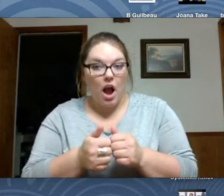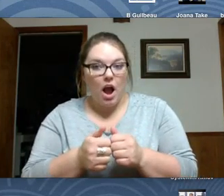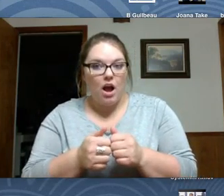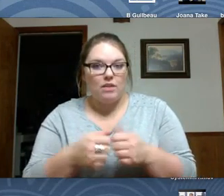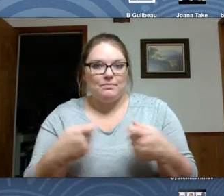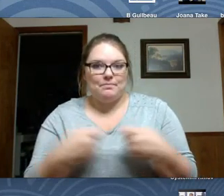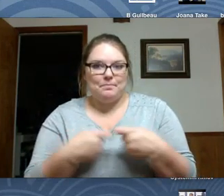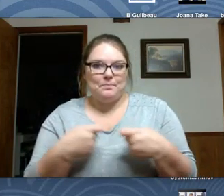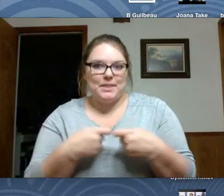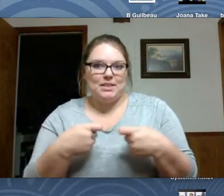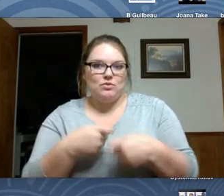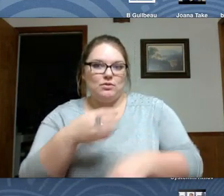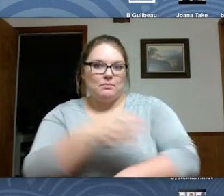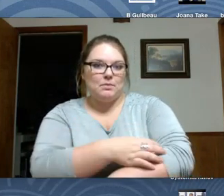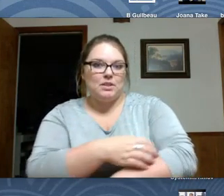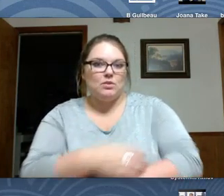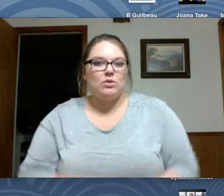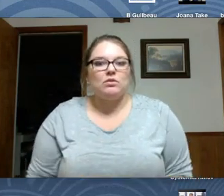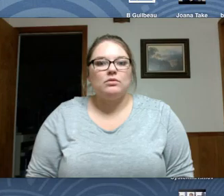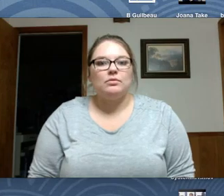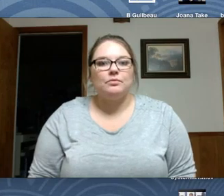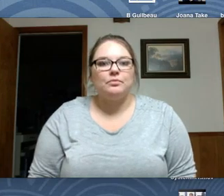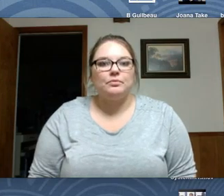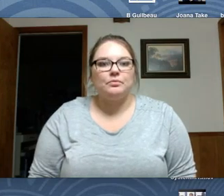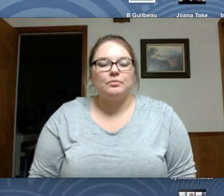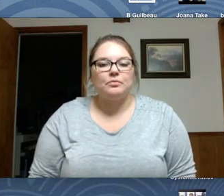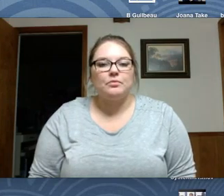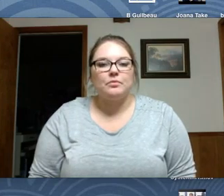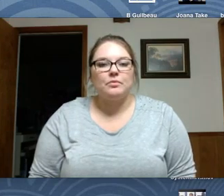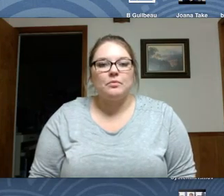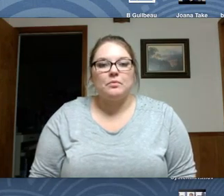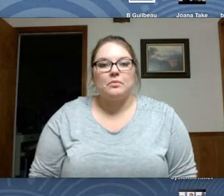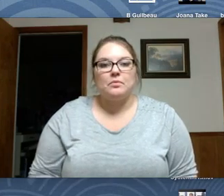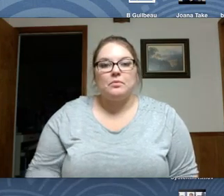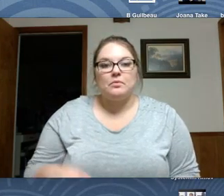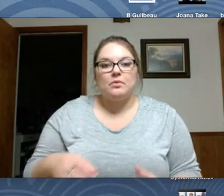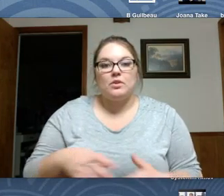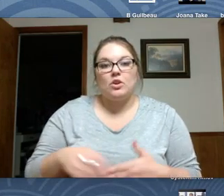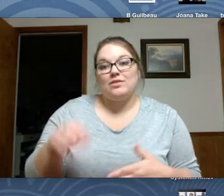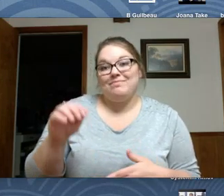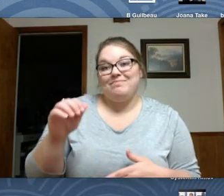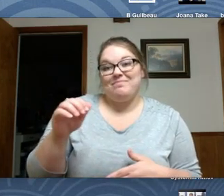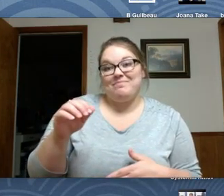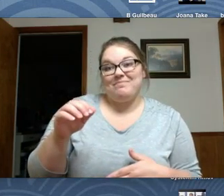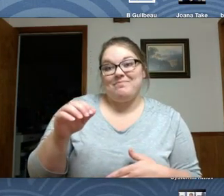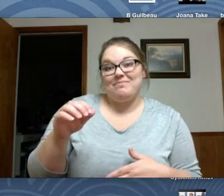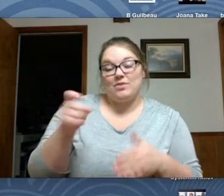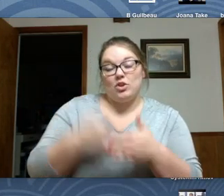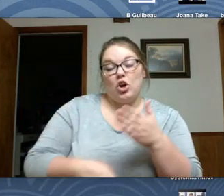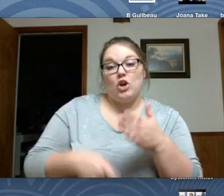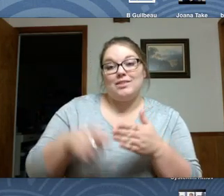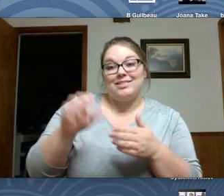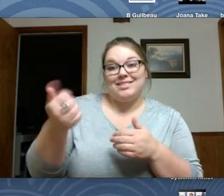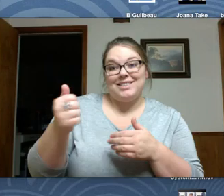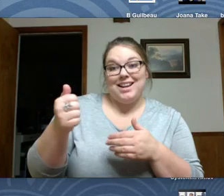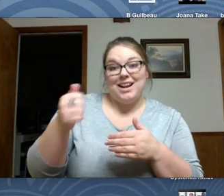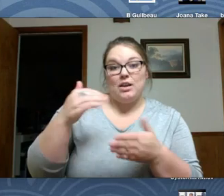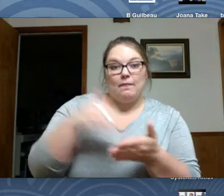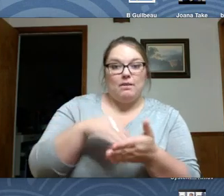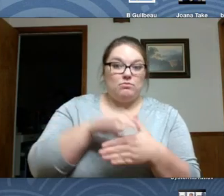to $20,000 to make. Dr. Lopatko estimates that each laser beam